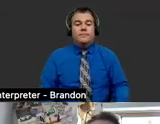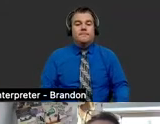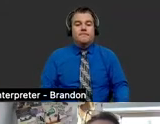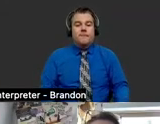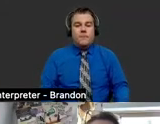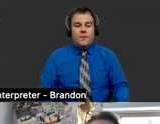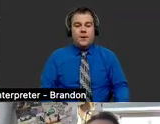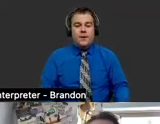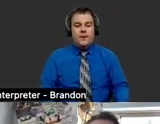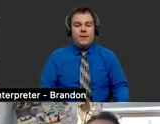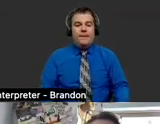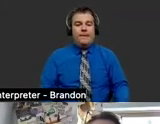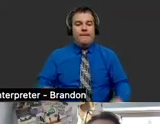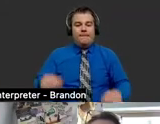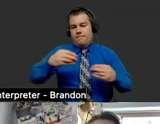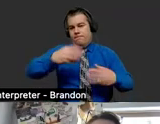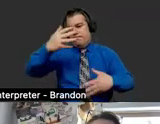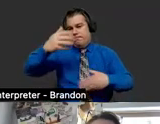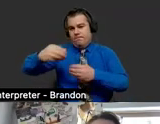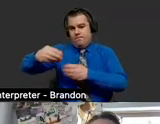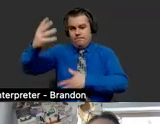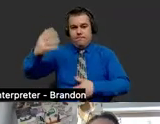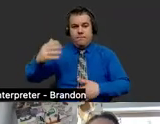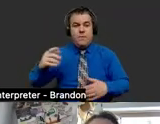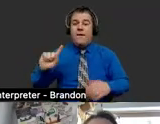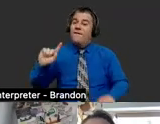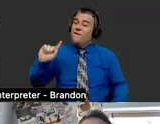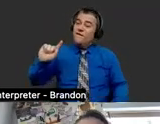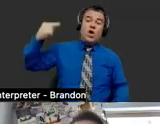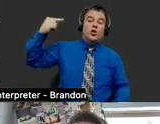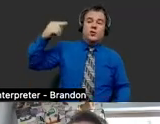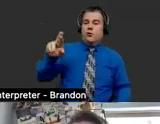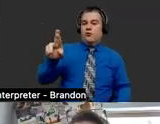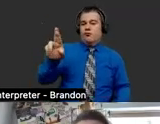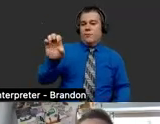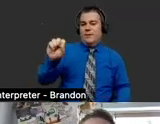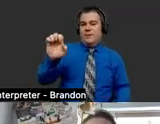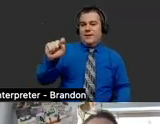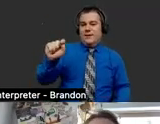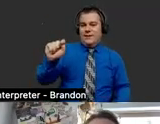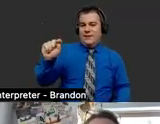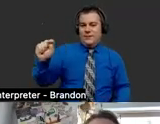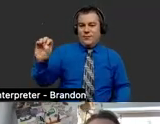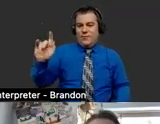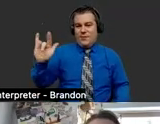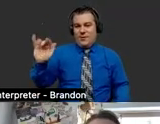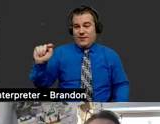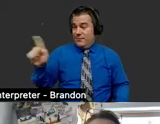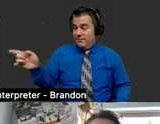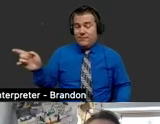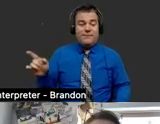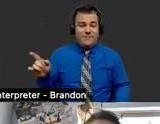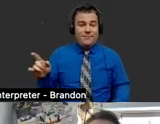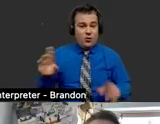And here comes up all these toolkits. And the very first one is our reset toolkit. Okay, guys, get ready for your mind